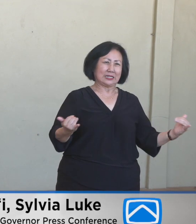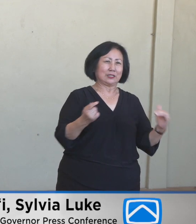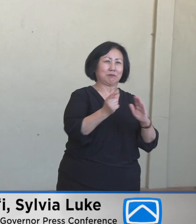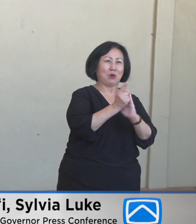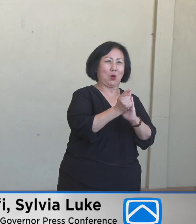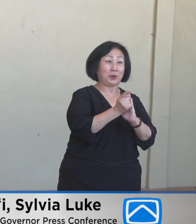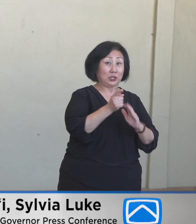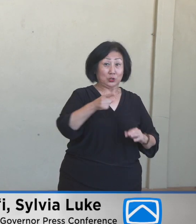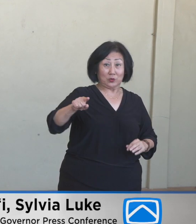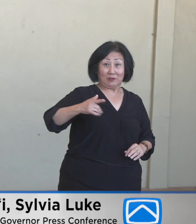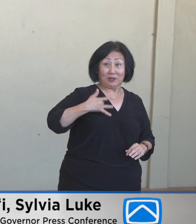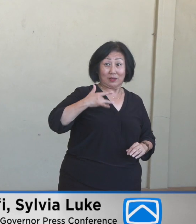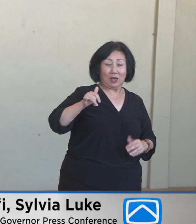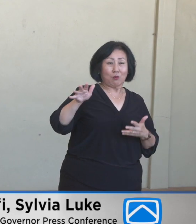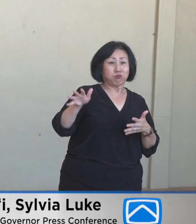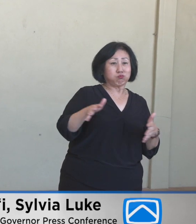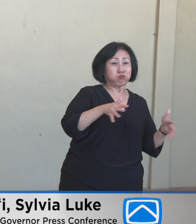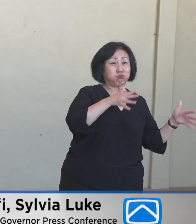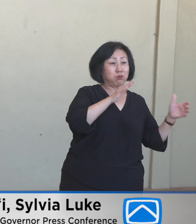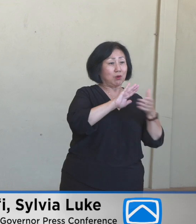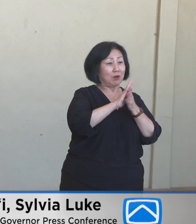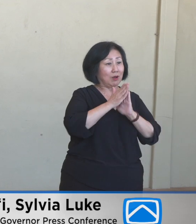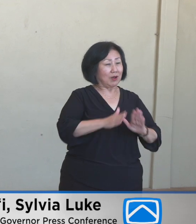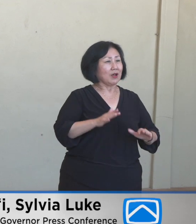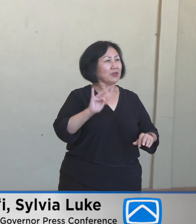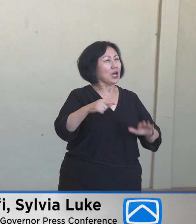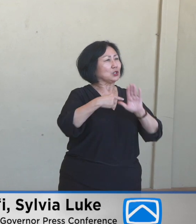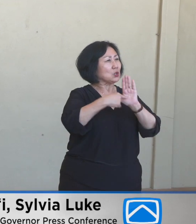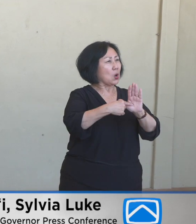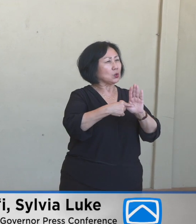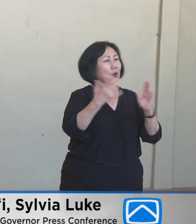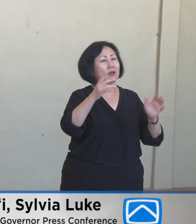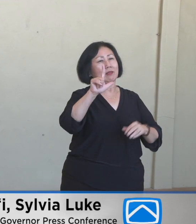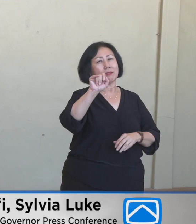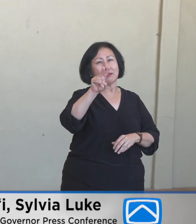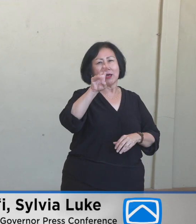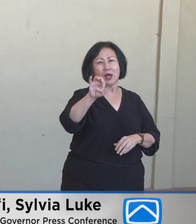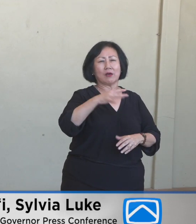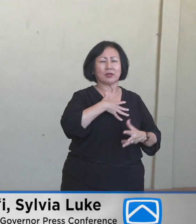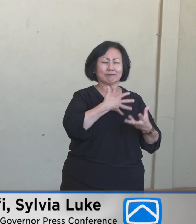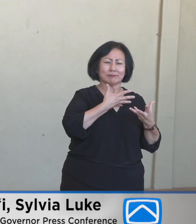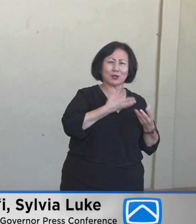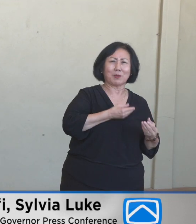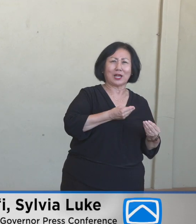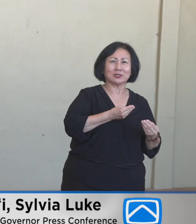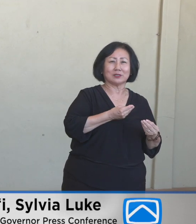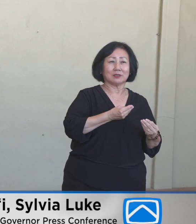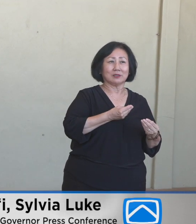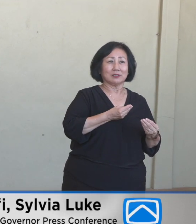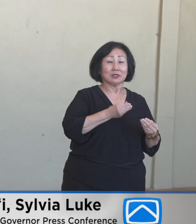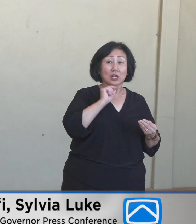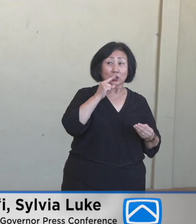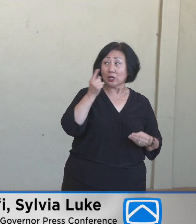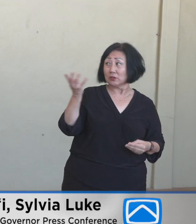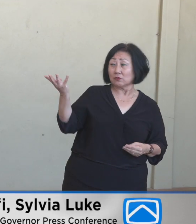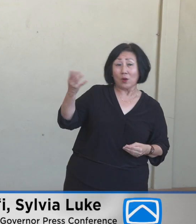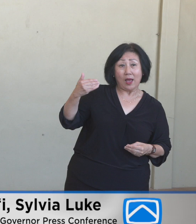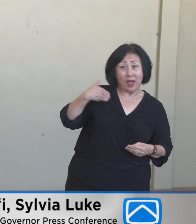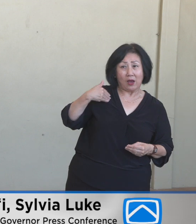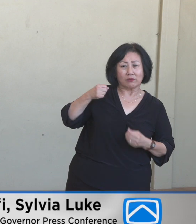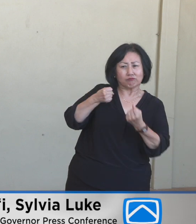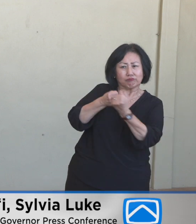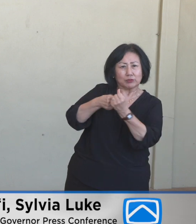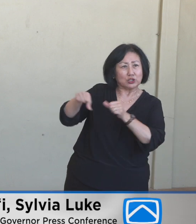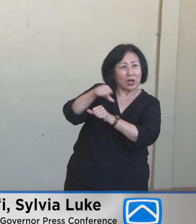moment. And as you feel it, it shows the amount of love and compassion that not just the mayors have with each